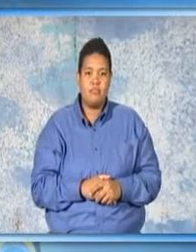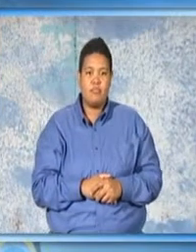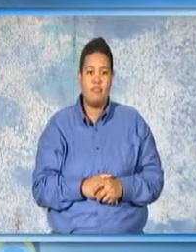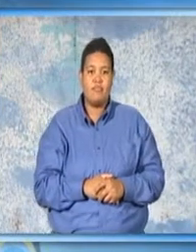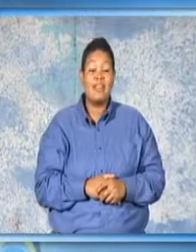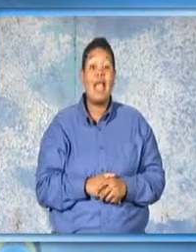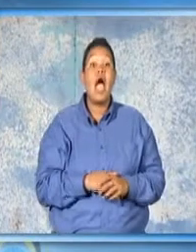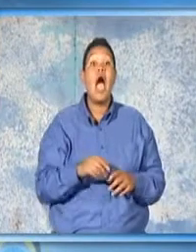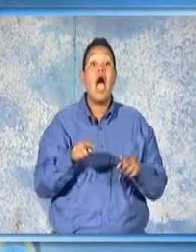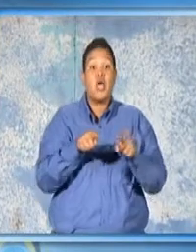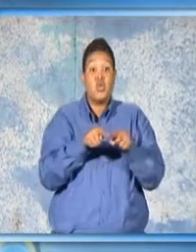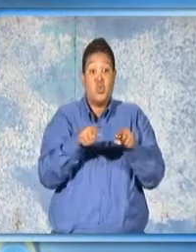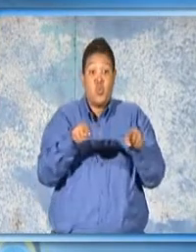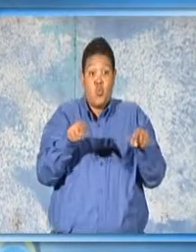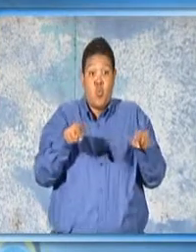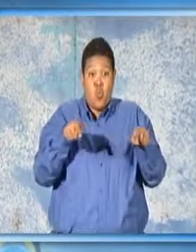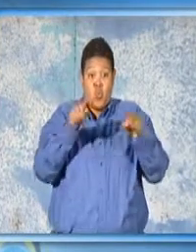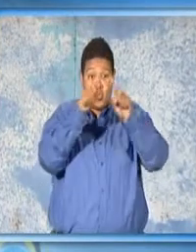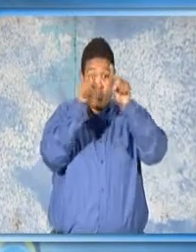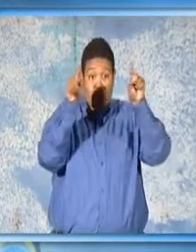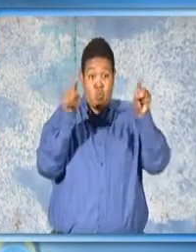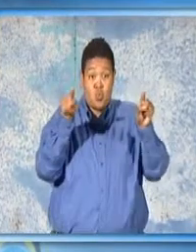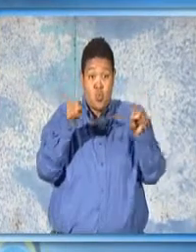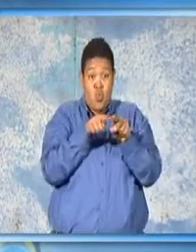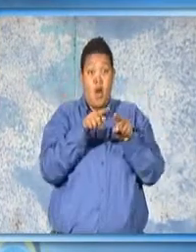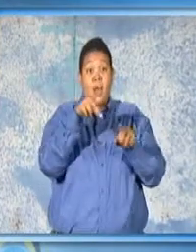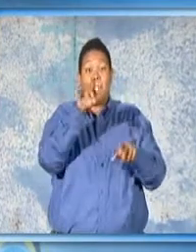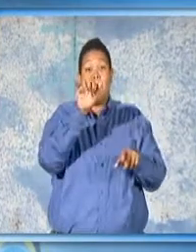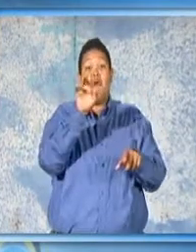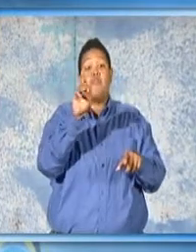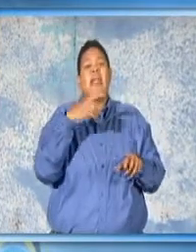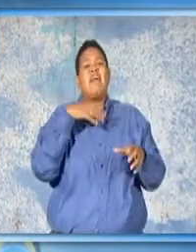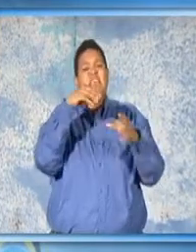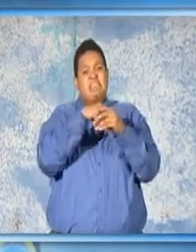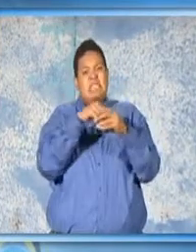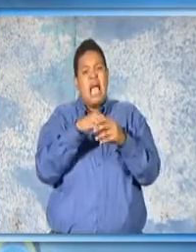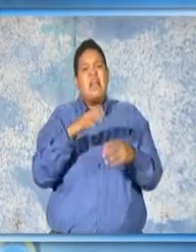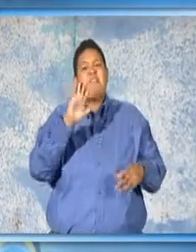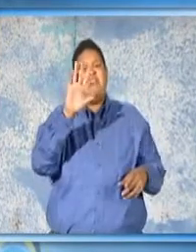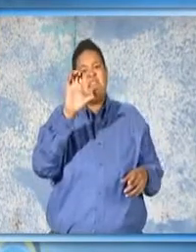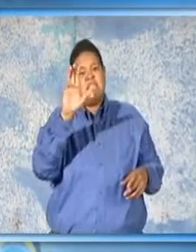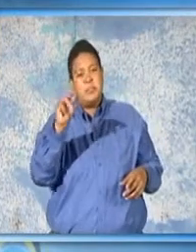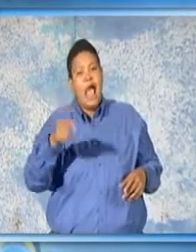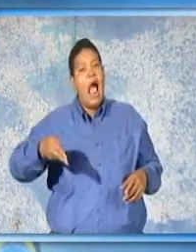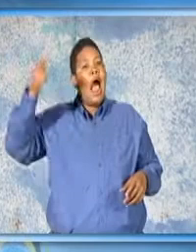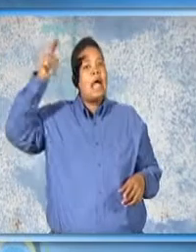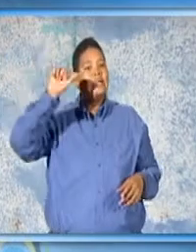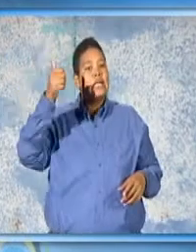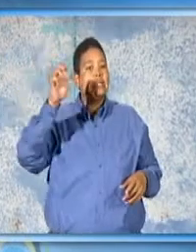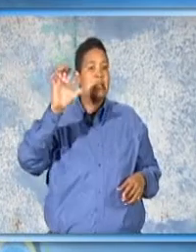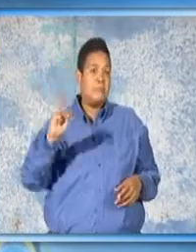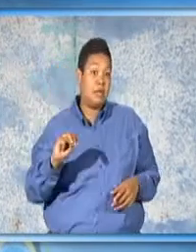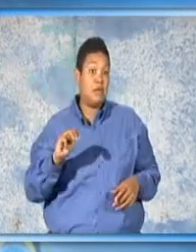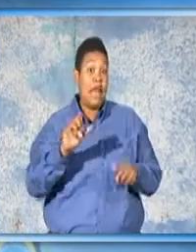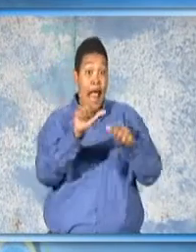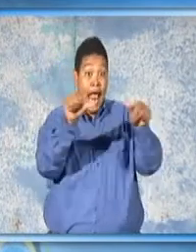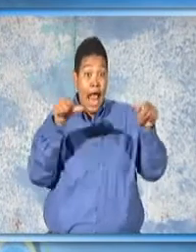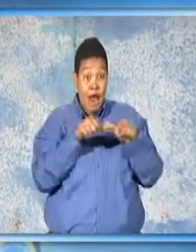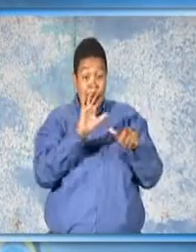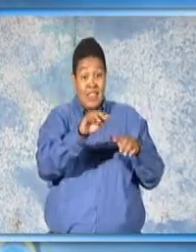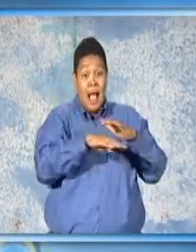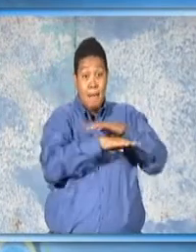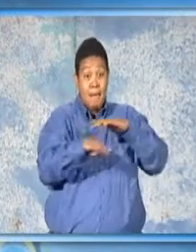A square-based pyramid has a base with side 5 centimeters and height 10 centimeters. The area of its